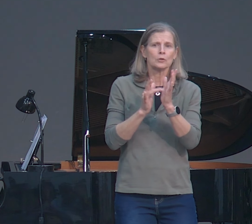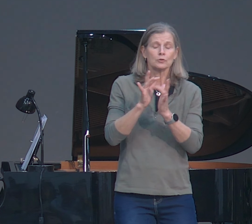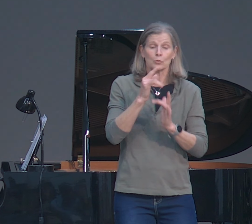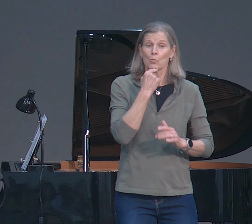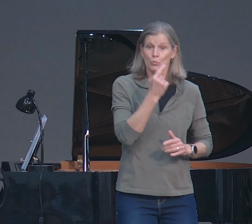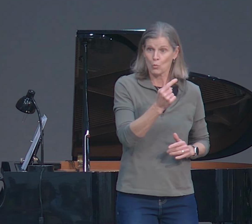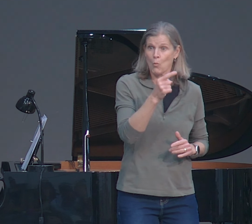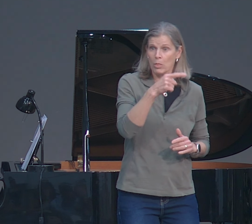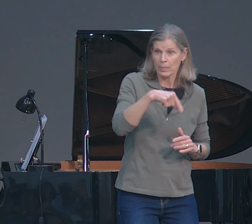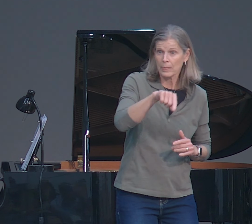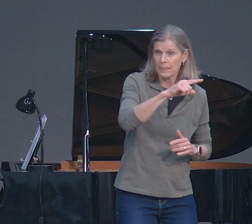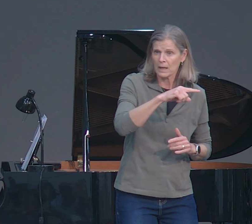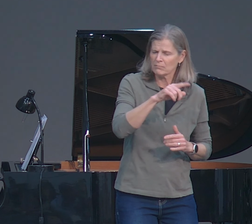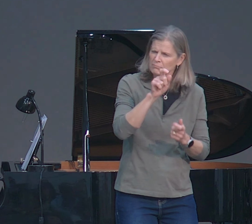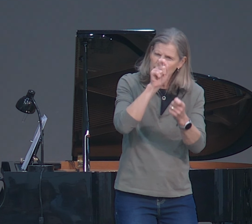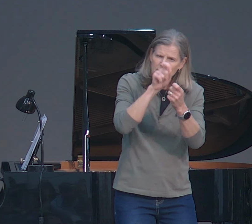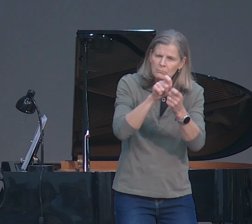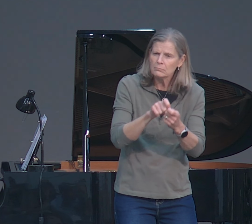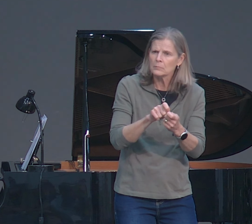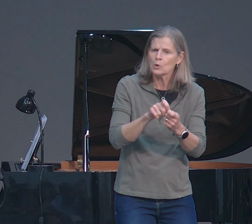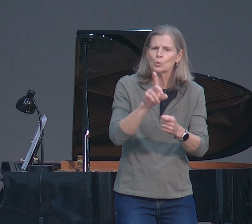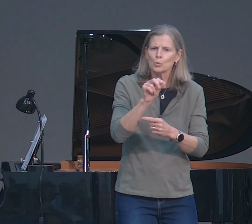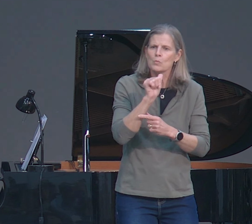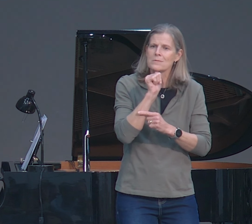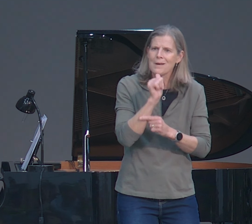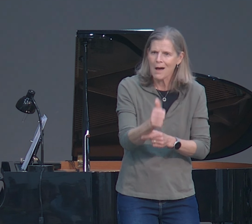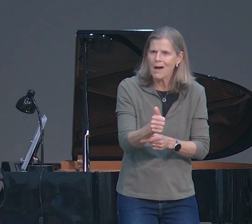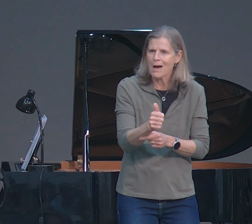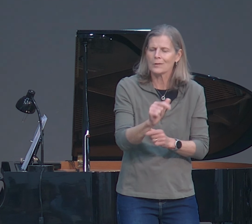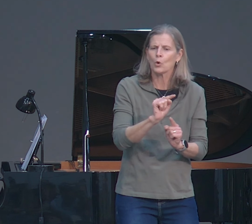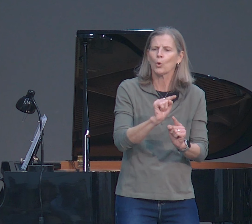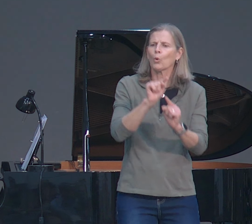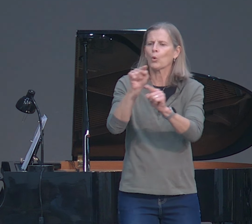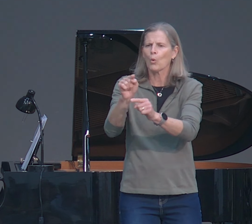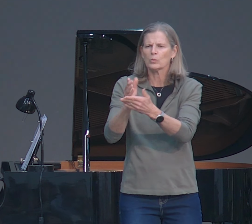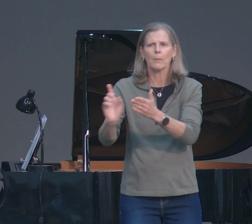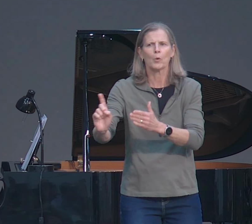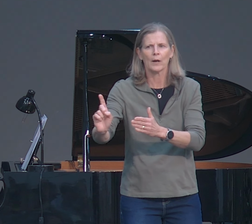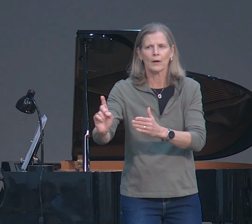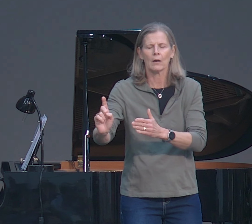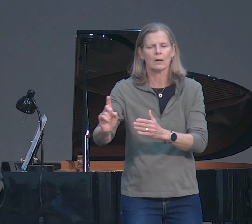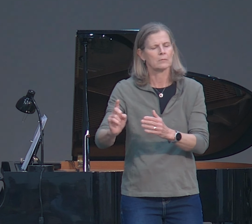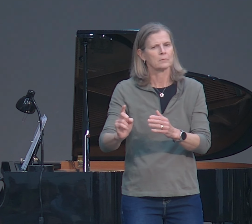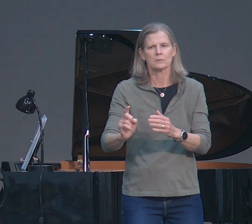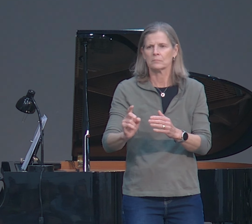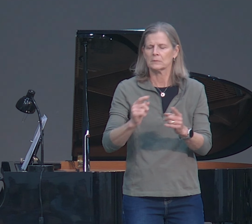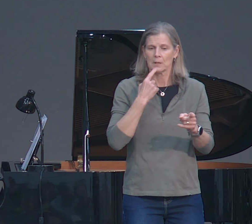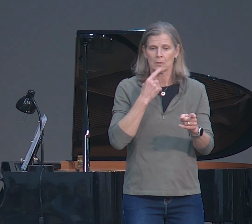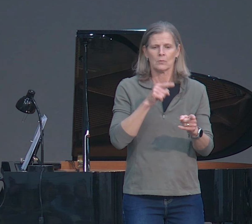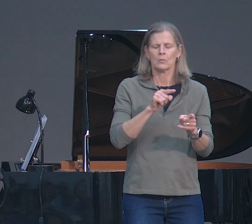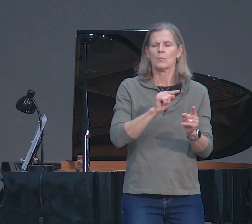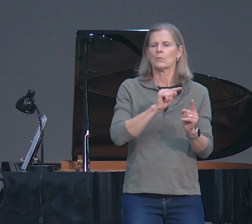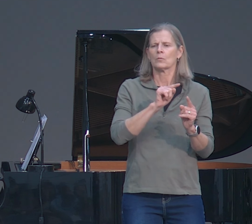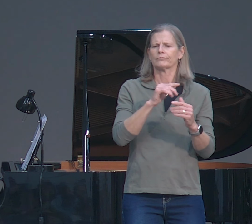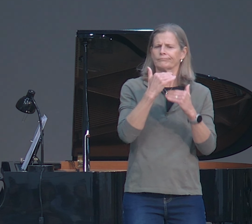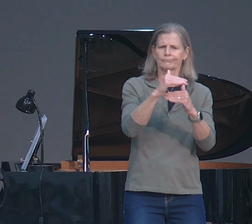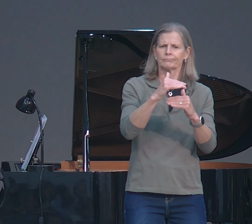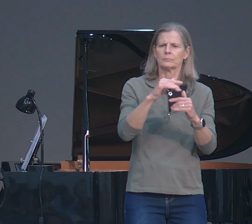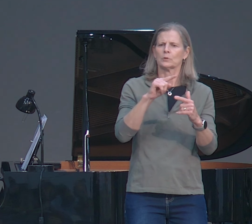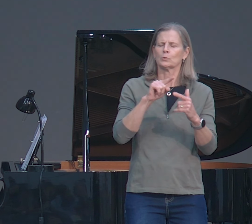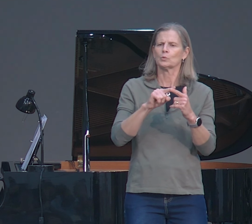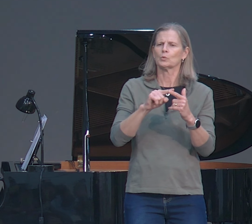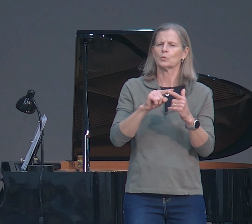them specifically to not go somewhere. He restricted them to a certain group